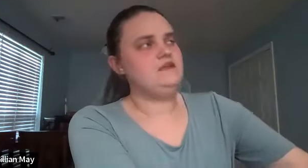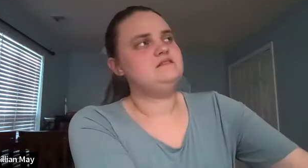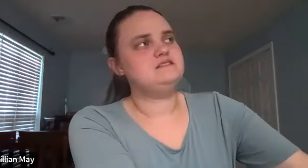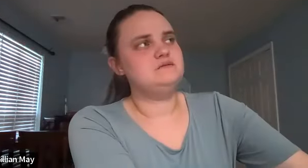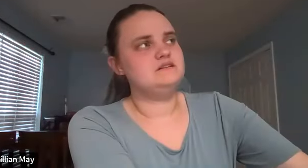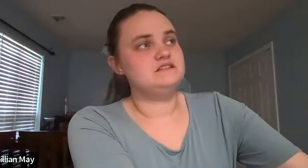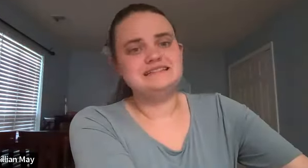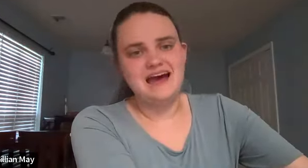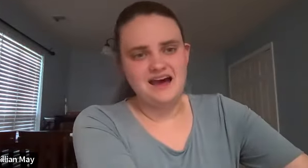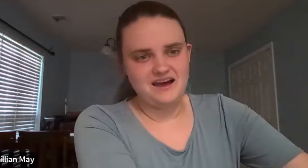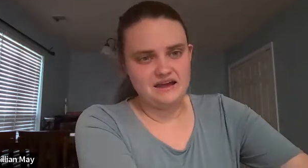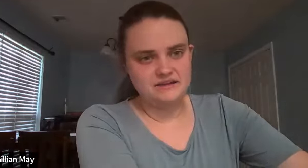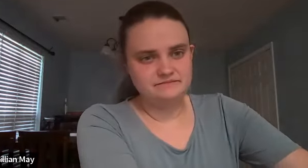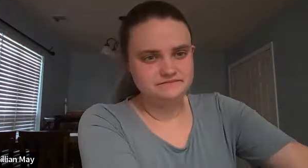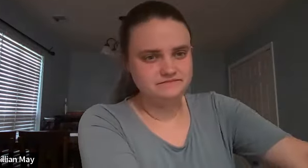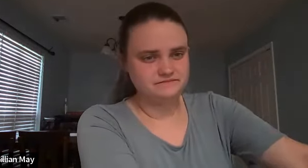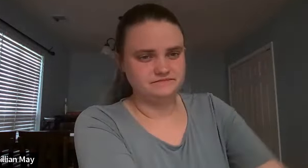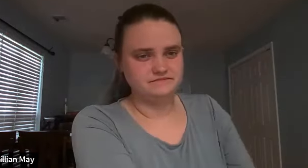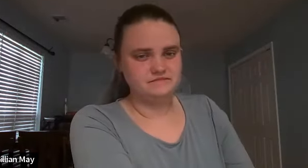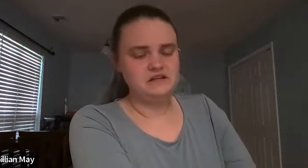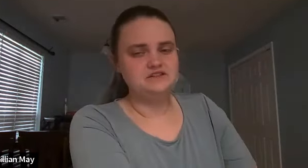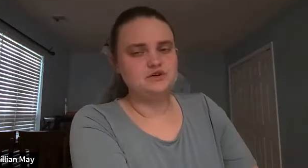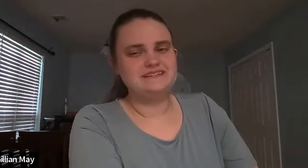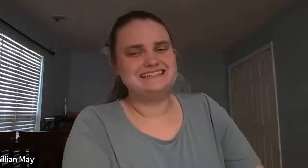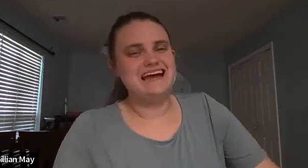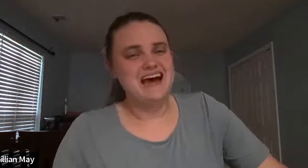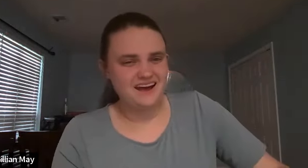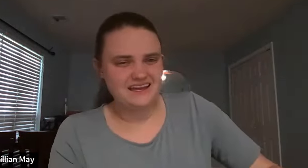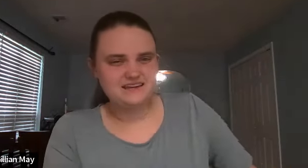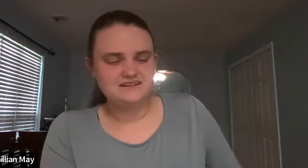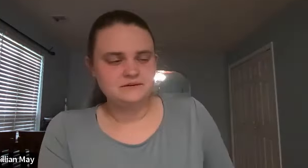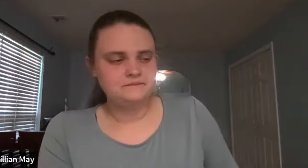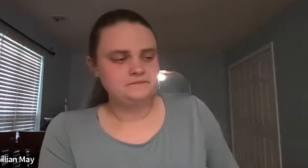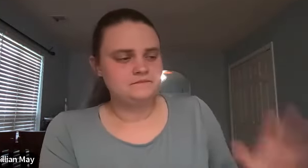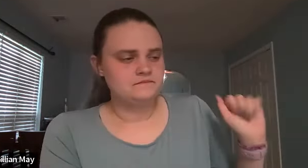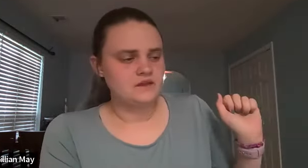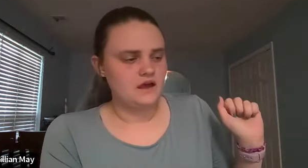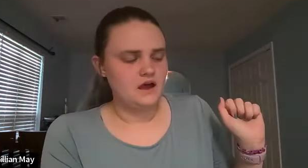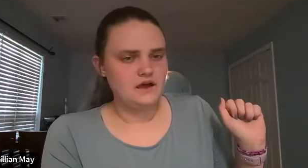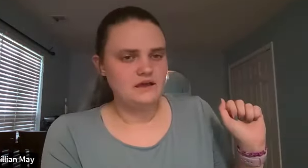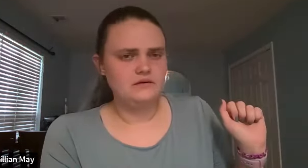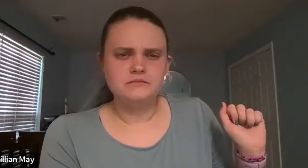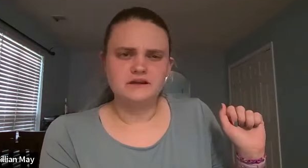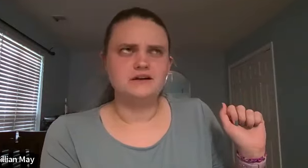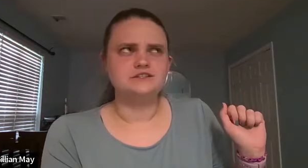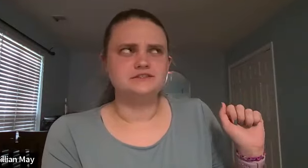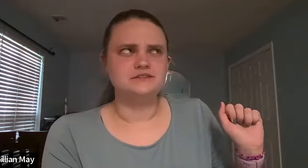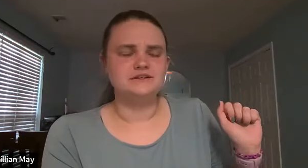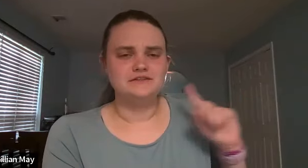Let's see what else there. Tie. So if it's a tie, oh my gosh,